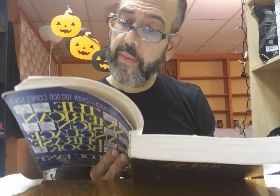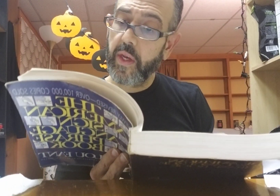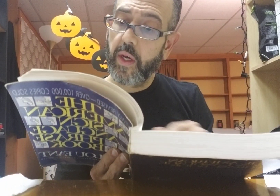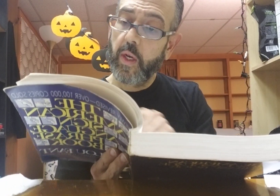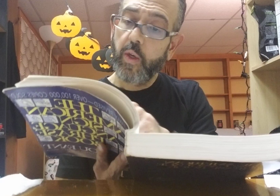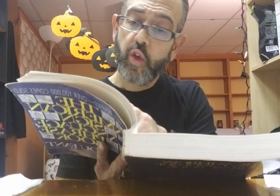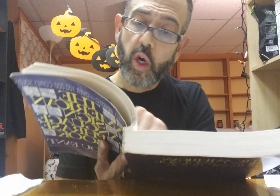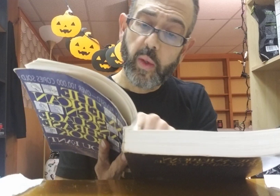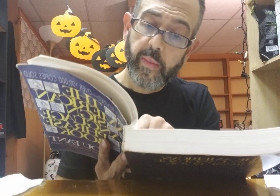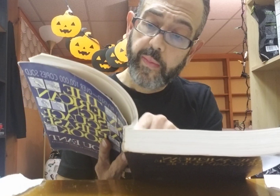So